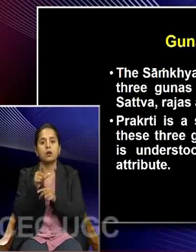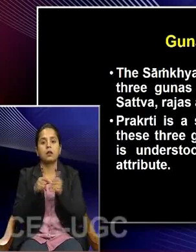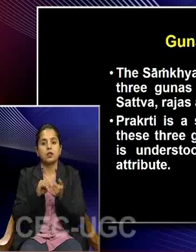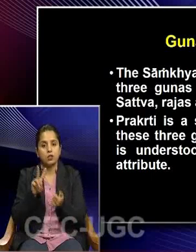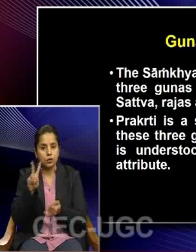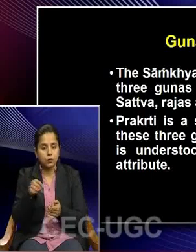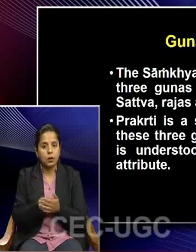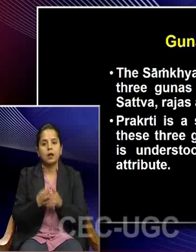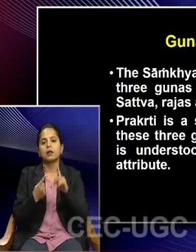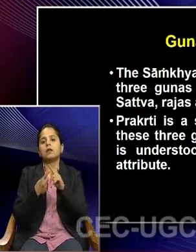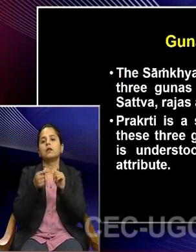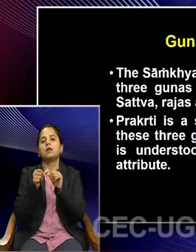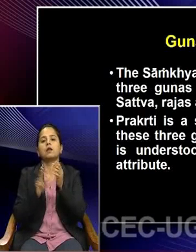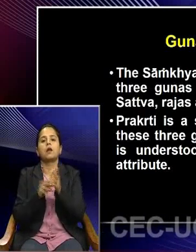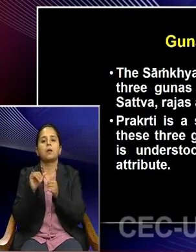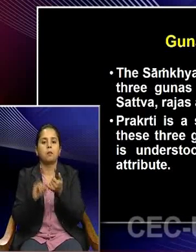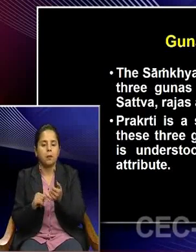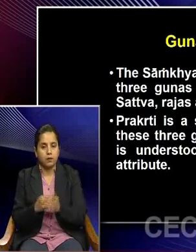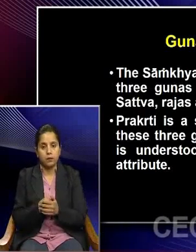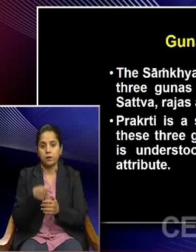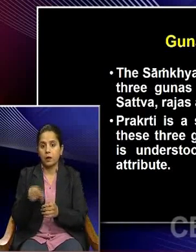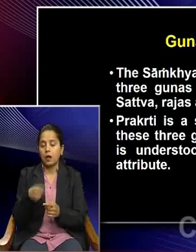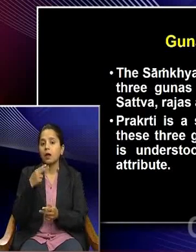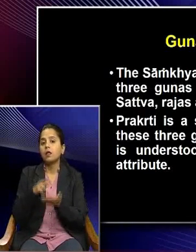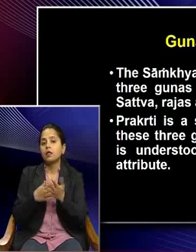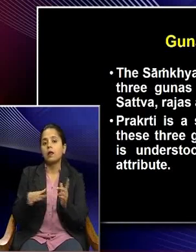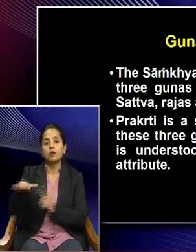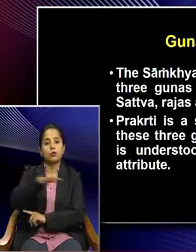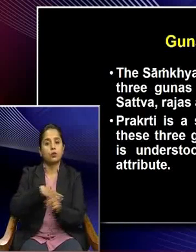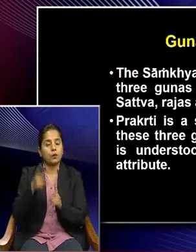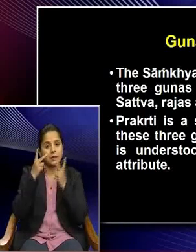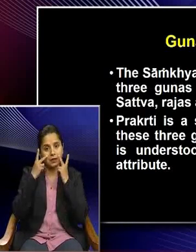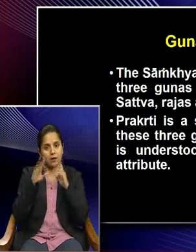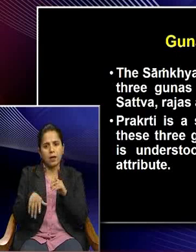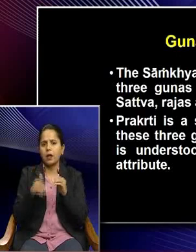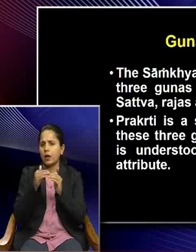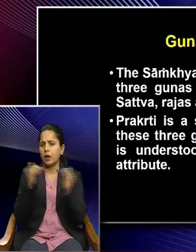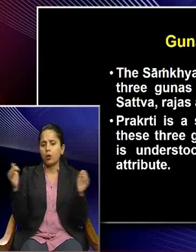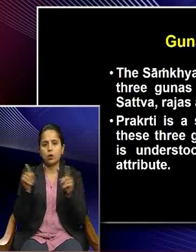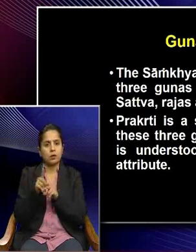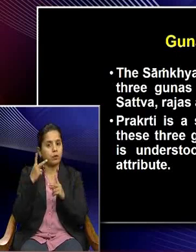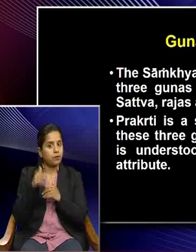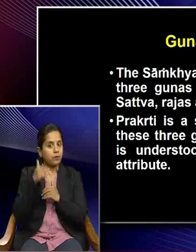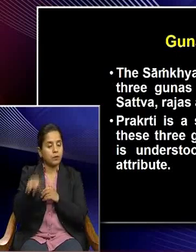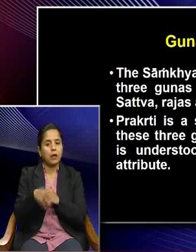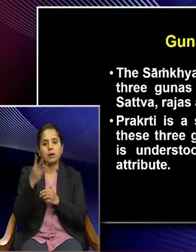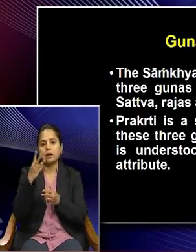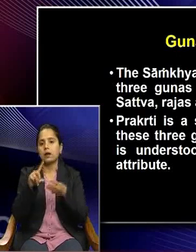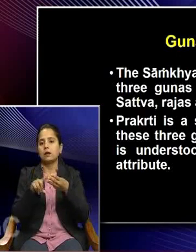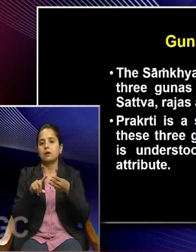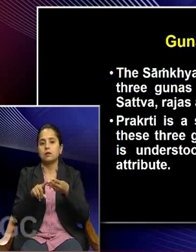Tamas. So Prakriti is a state of equilibrium of these 3